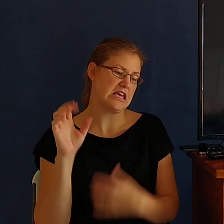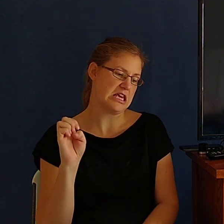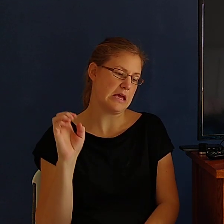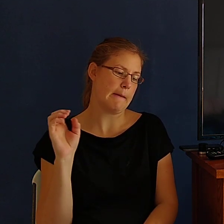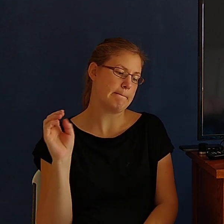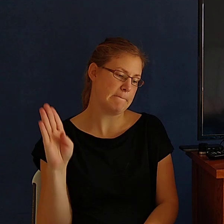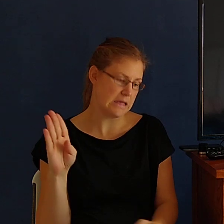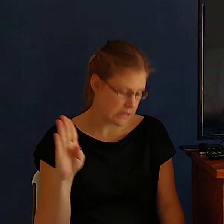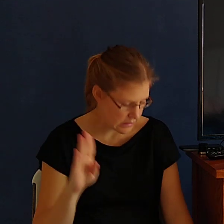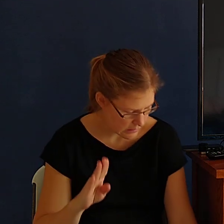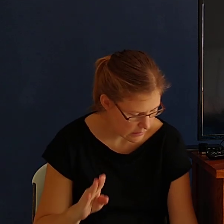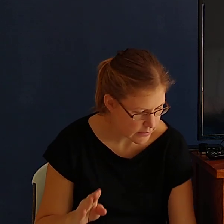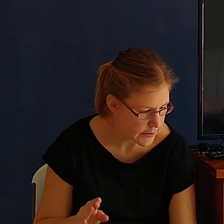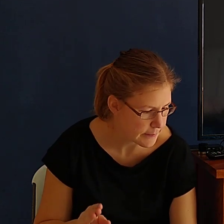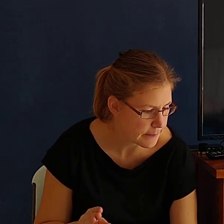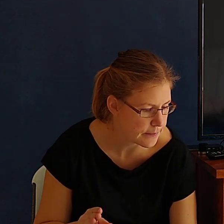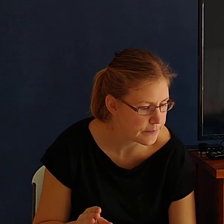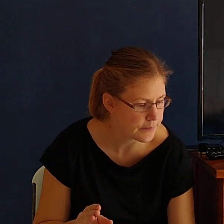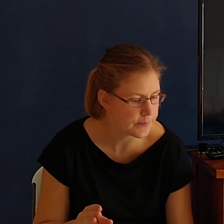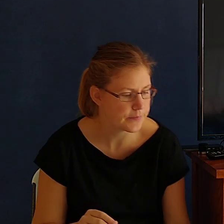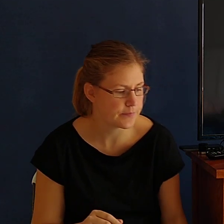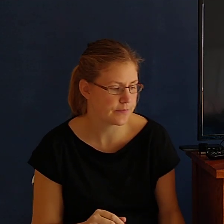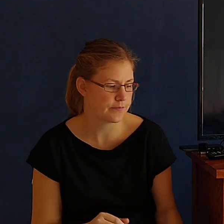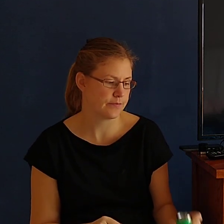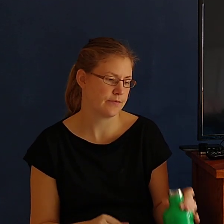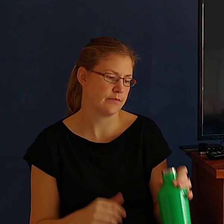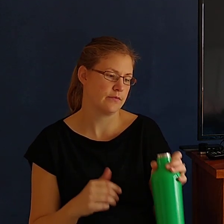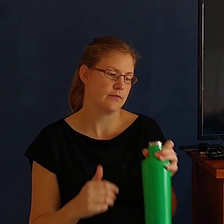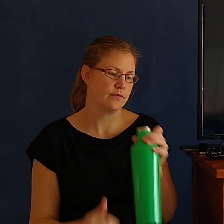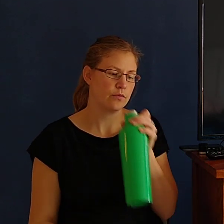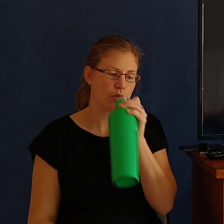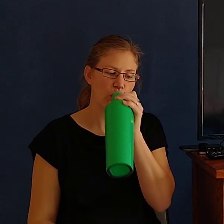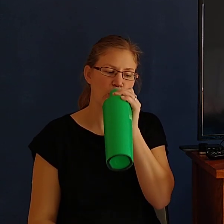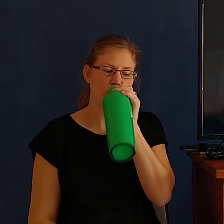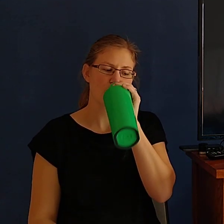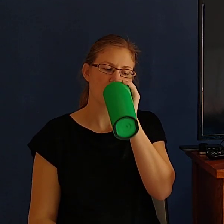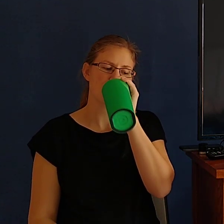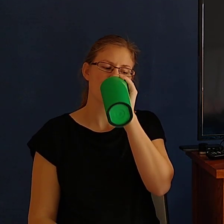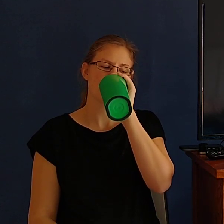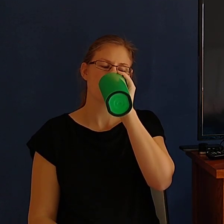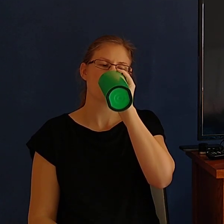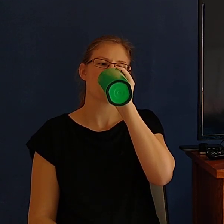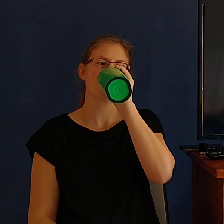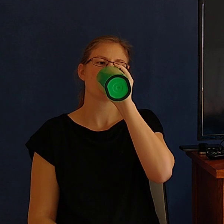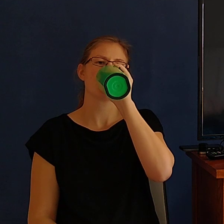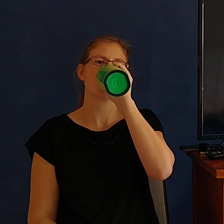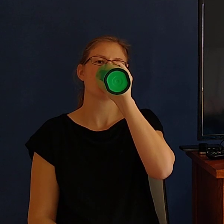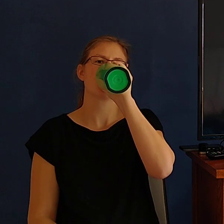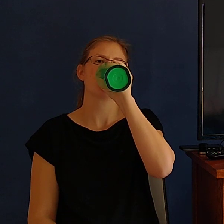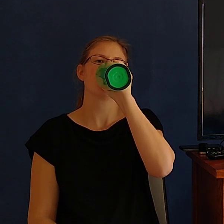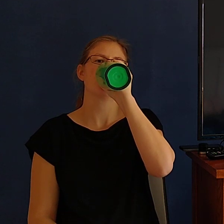and next D. I'm trying to follow the